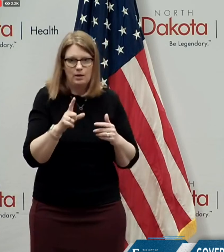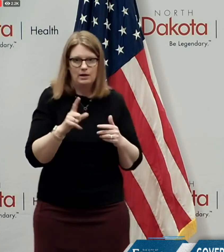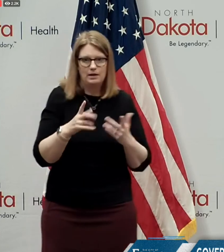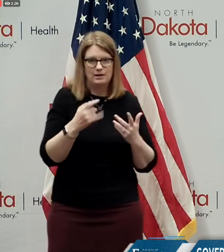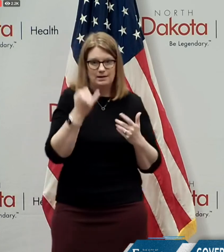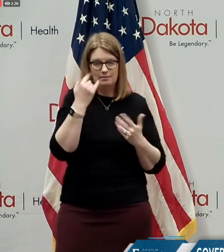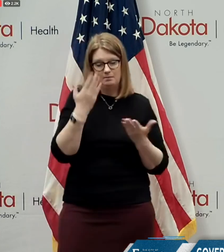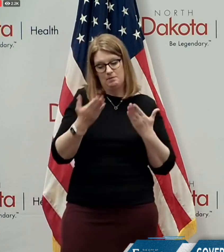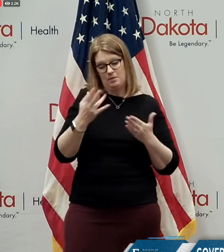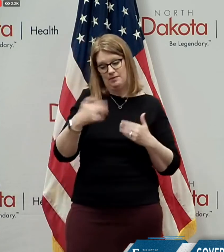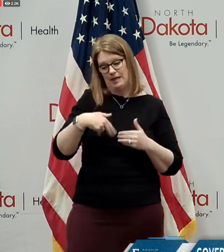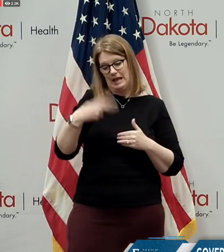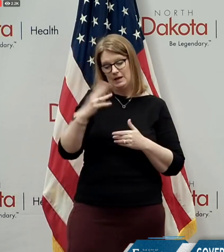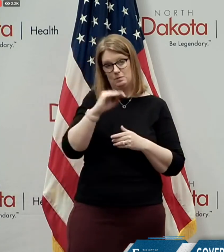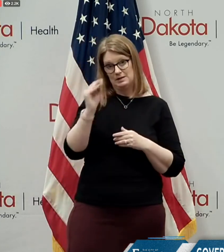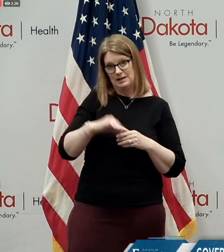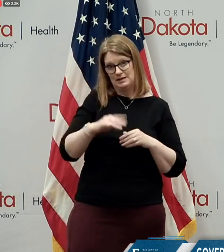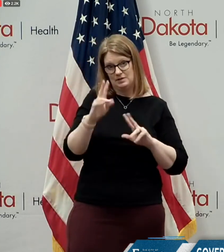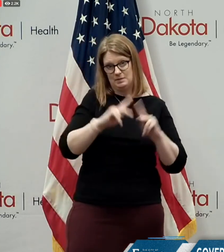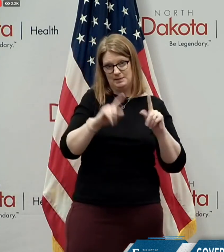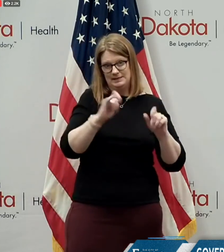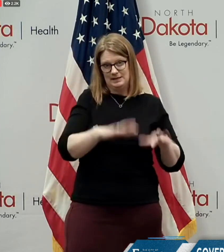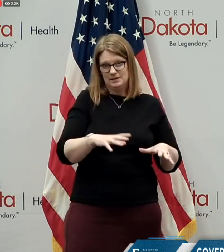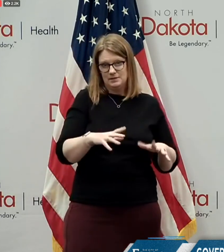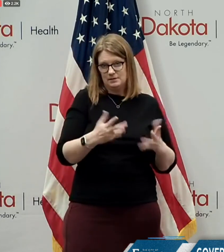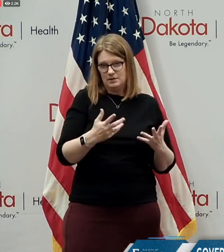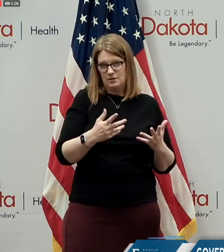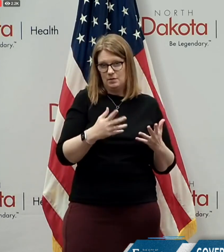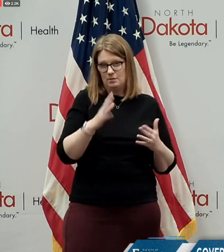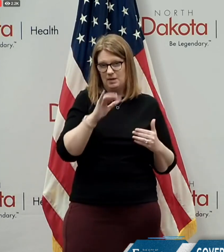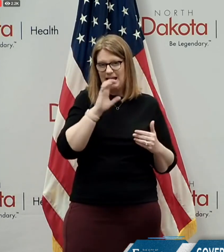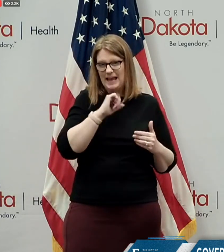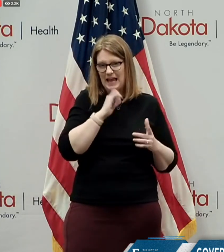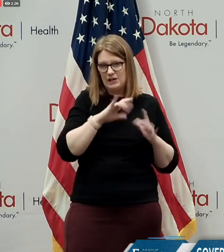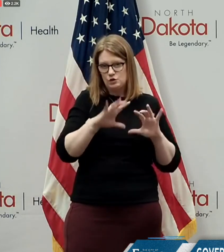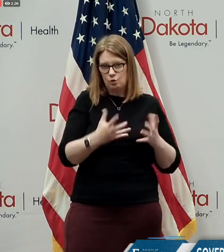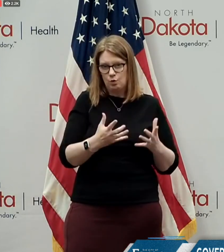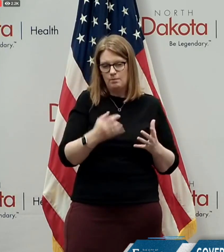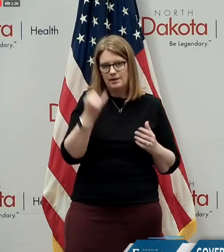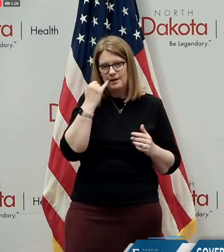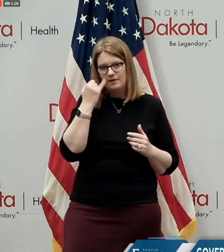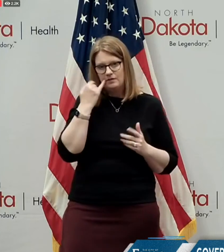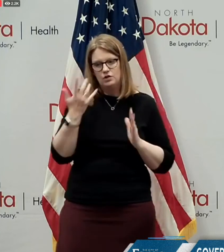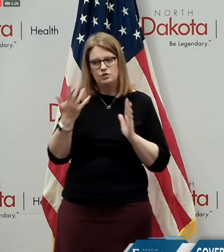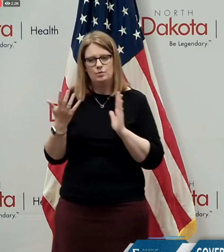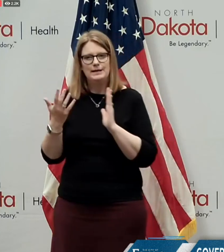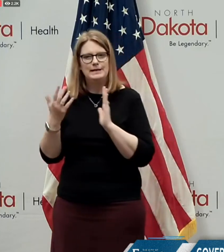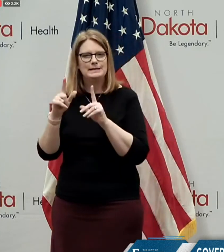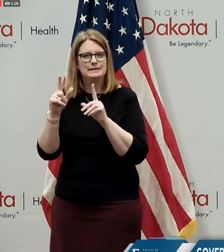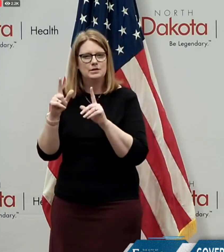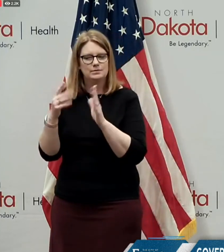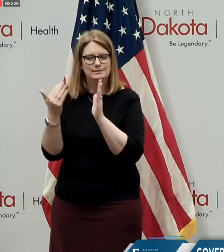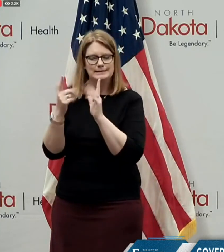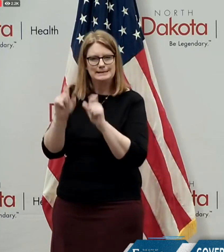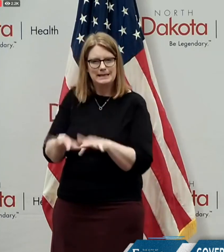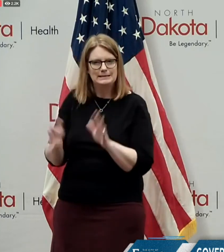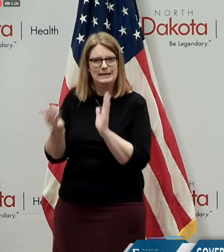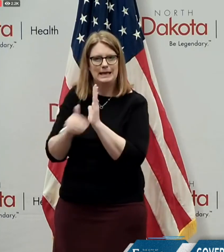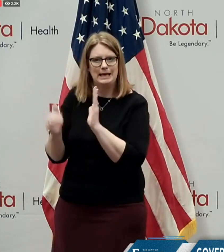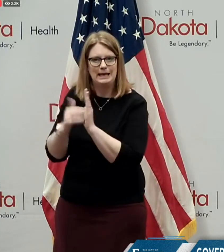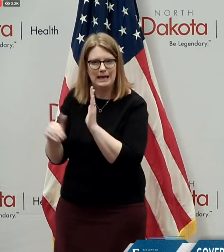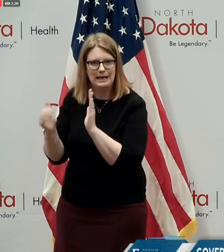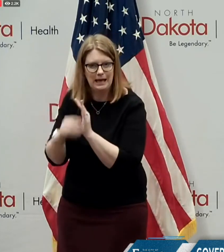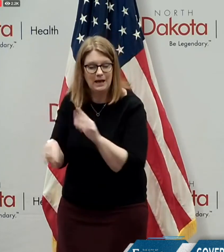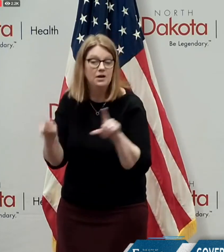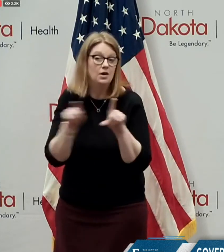higher percentage of people tested, I'm sure, by age group by the time we get done. If you keep doing serial testing in long-term care,